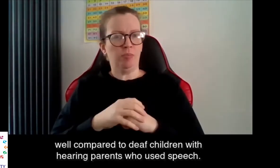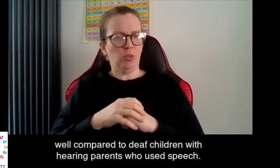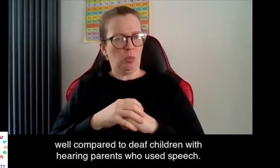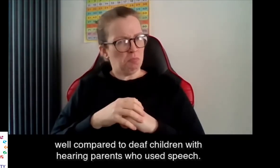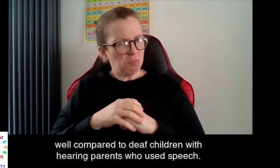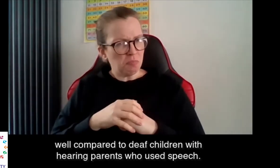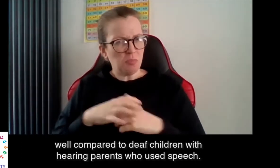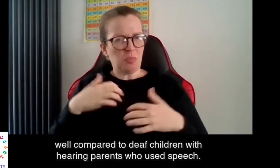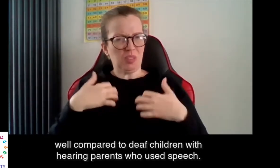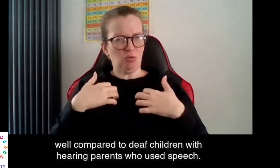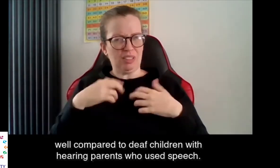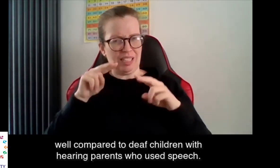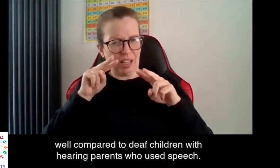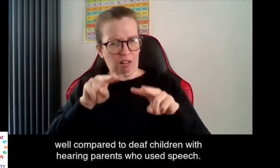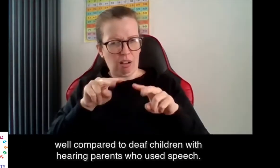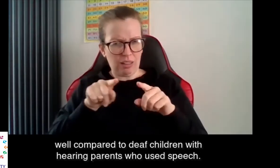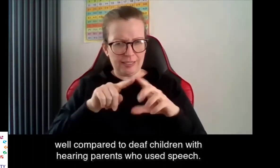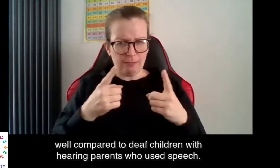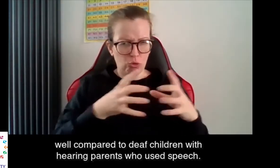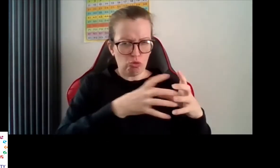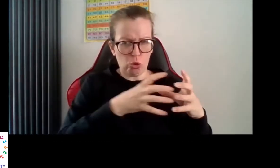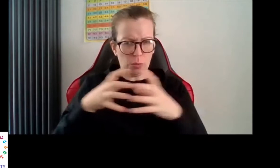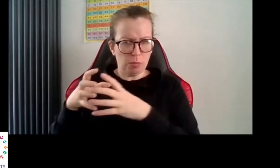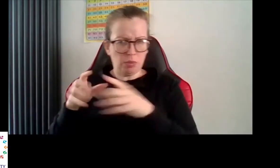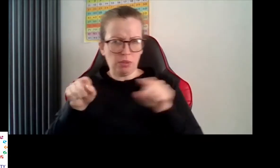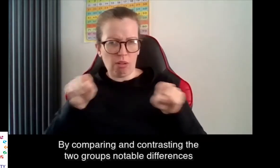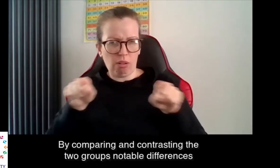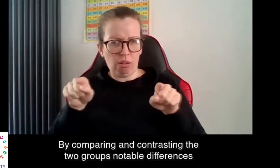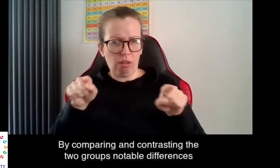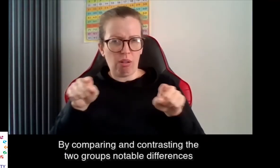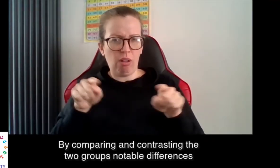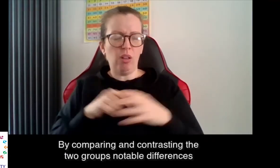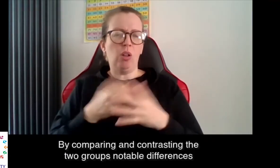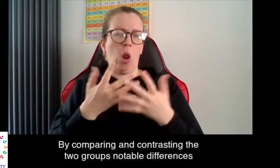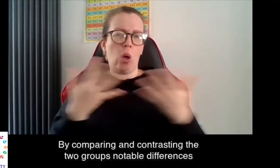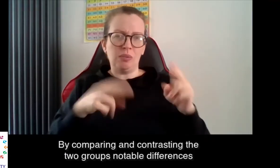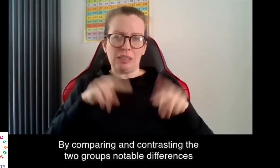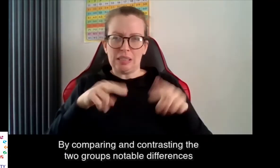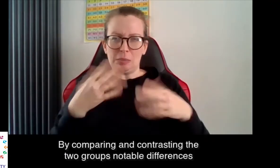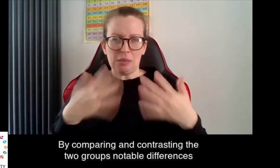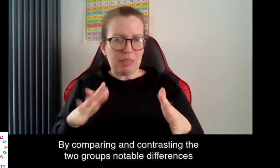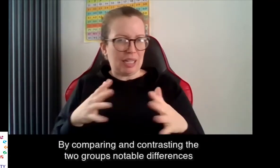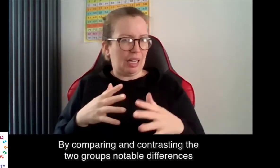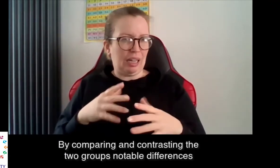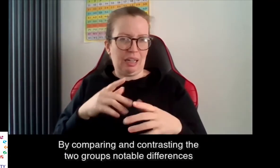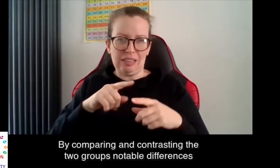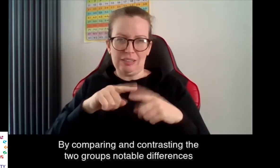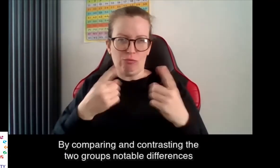deaf children with hearing parents who used speech. By comparing and contrasting the two groups, notable differences